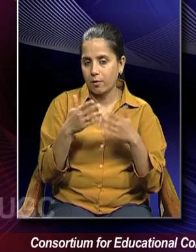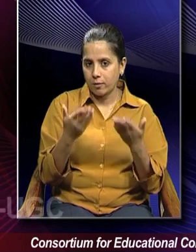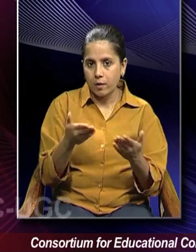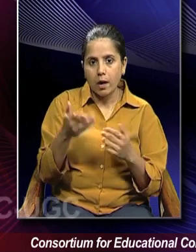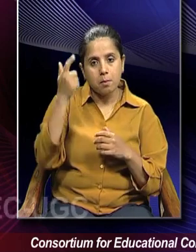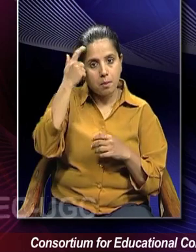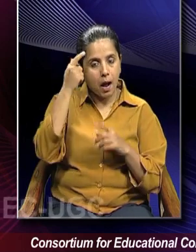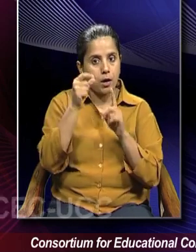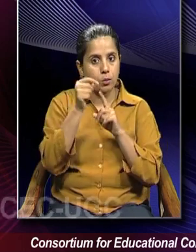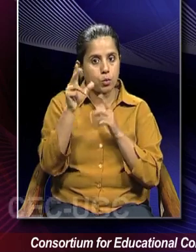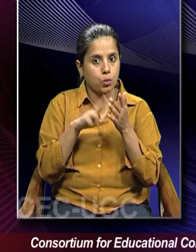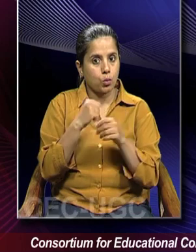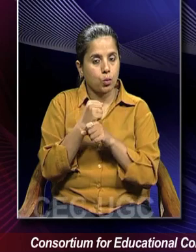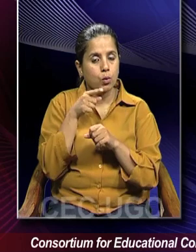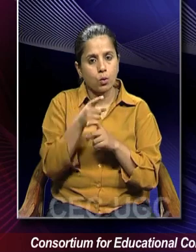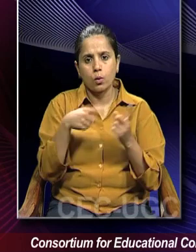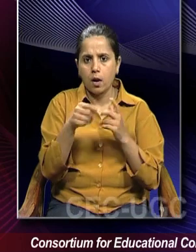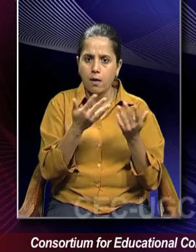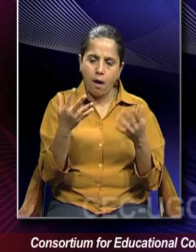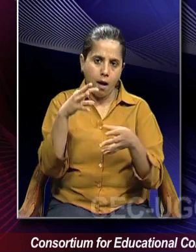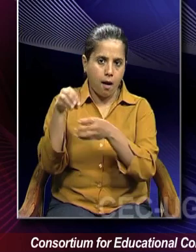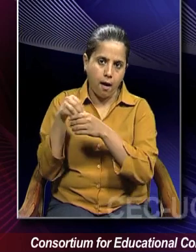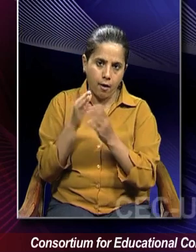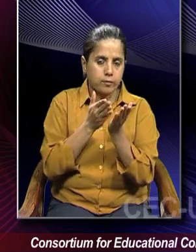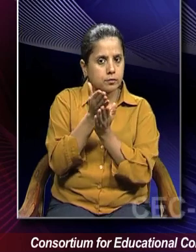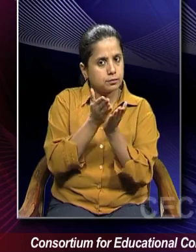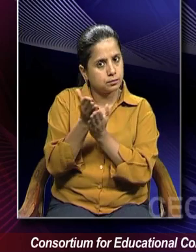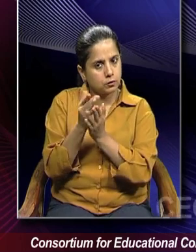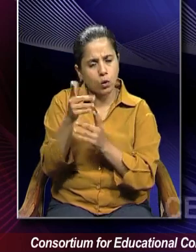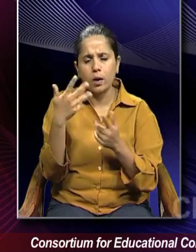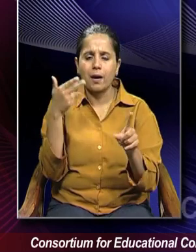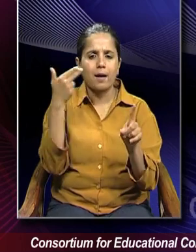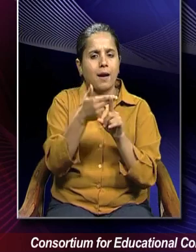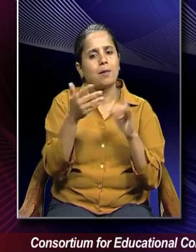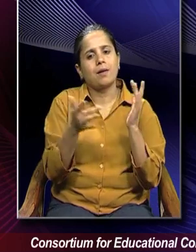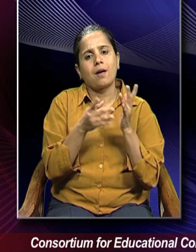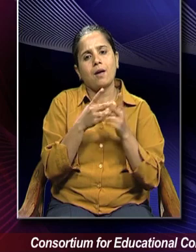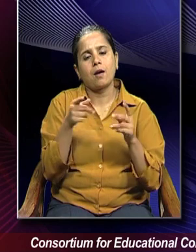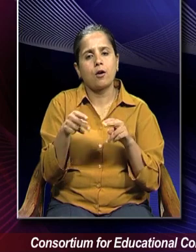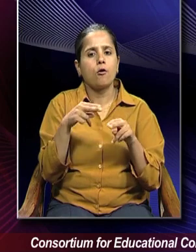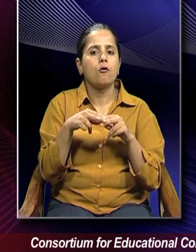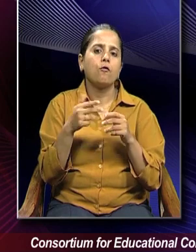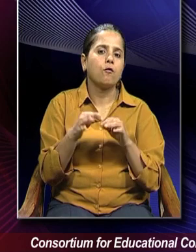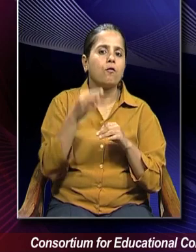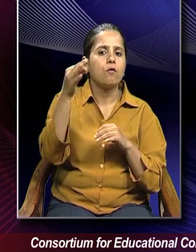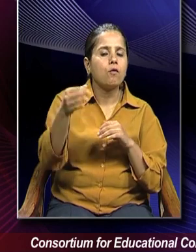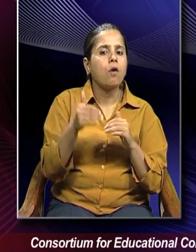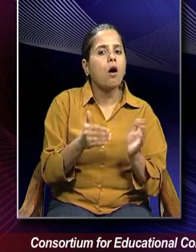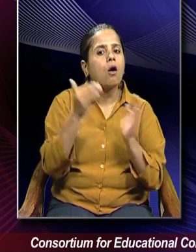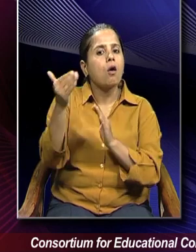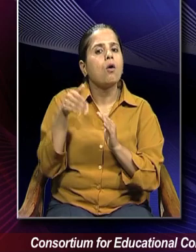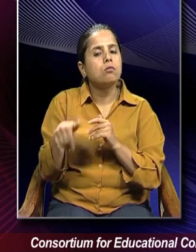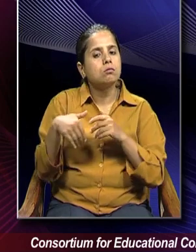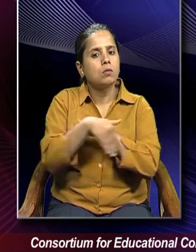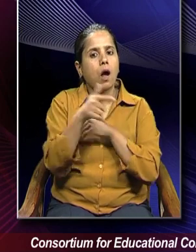mind pooling is omnipresent in all techniques. You name any technique of forward engineering, you would find the presence